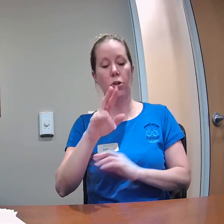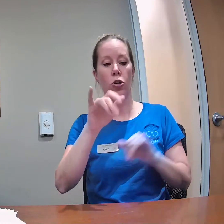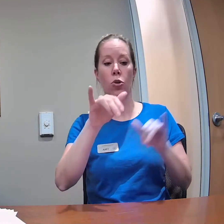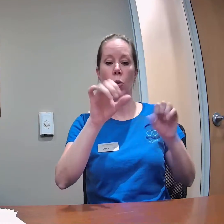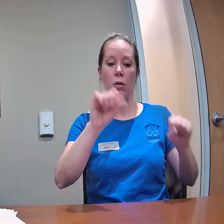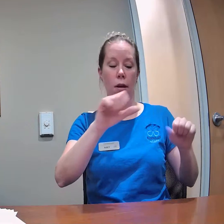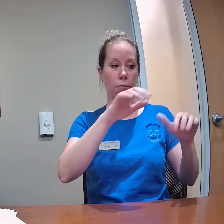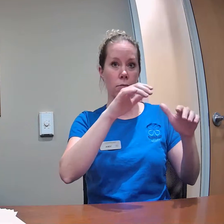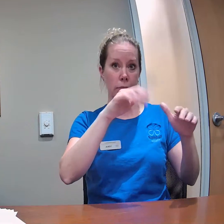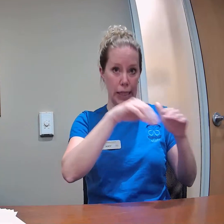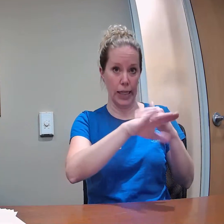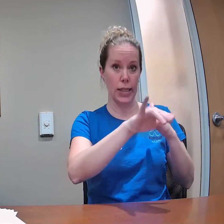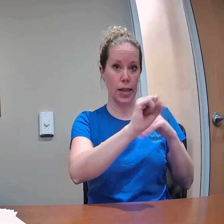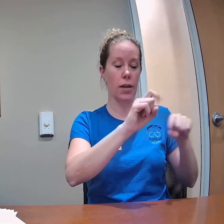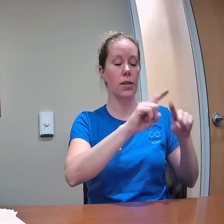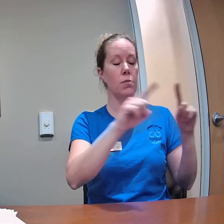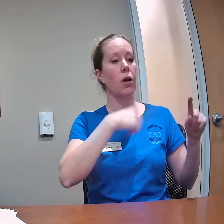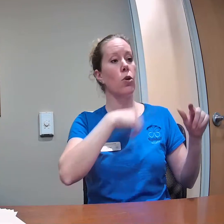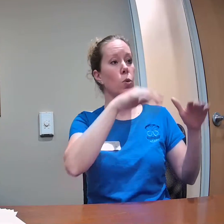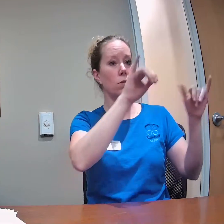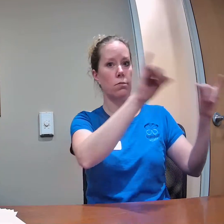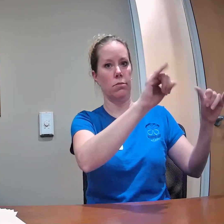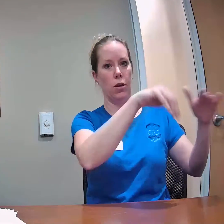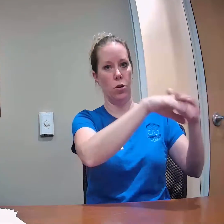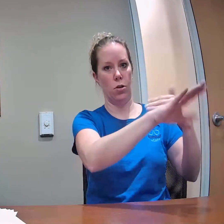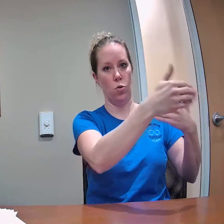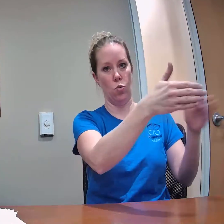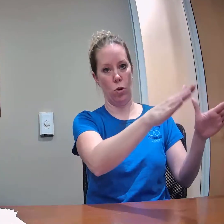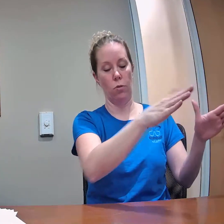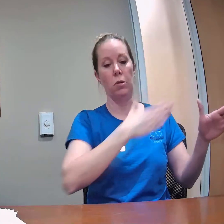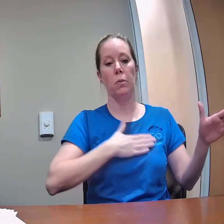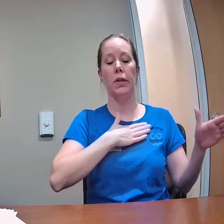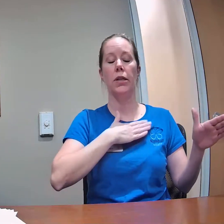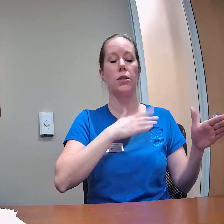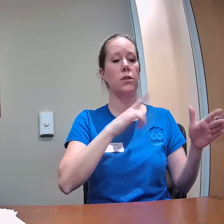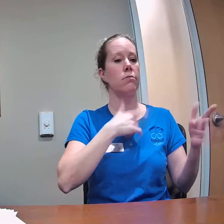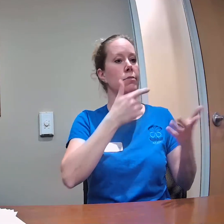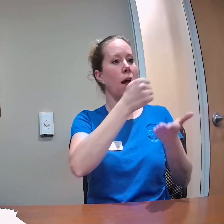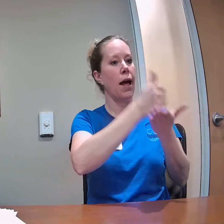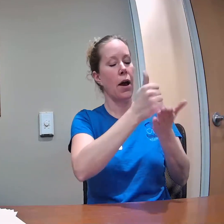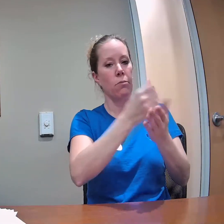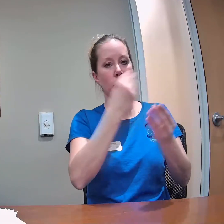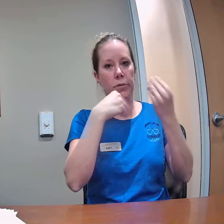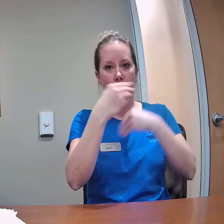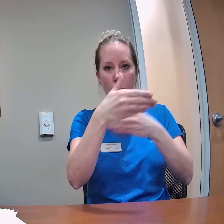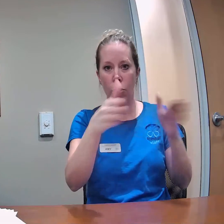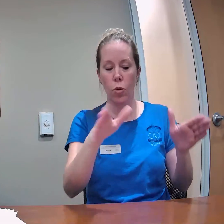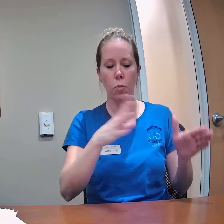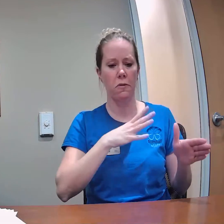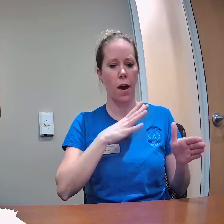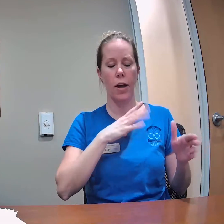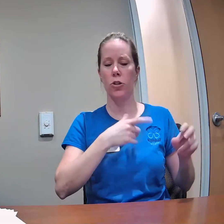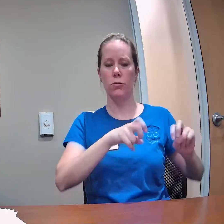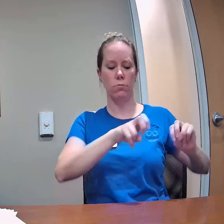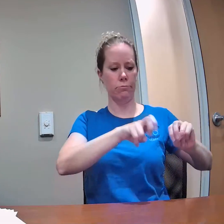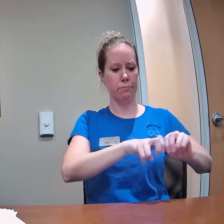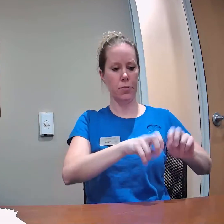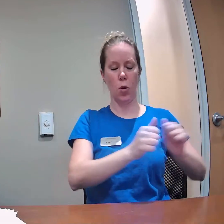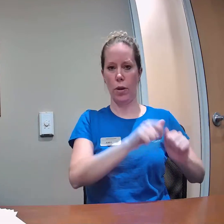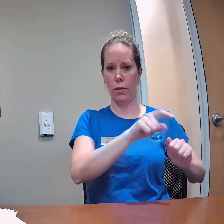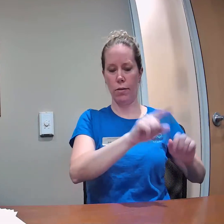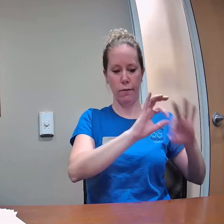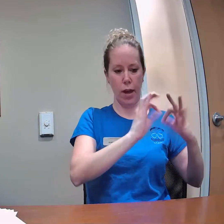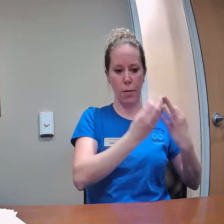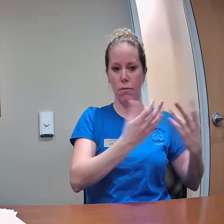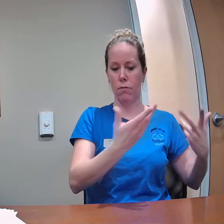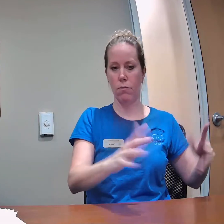room. But please do not get up and walk around in the dining room or go to other residents, or just once you're in the